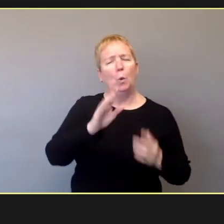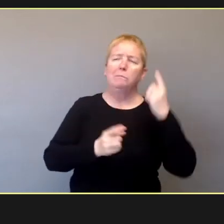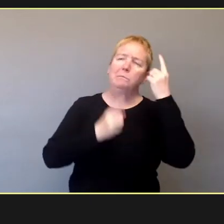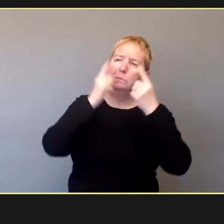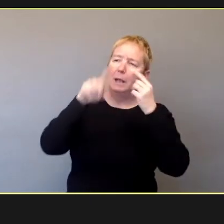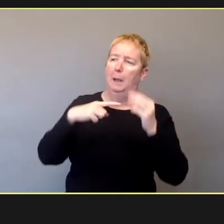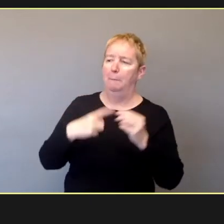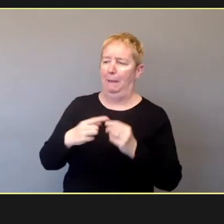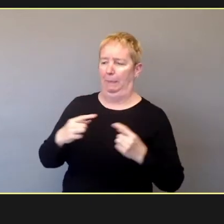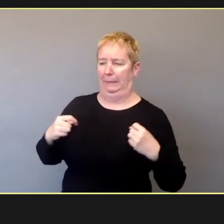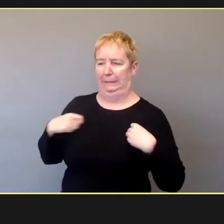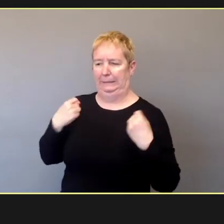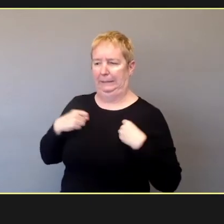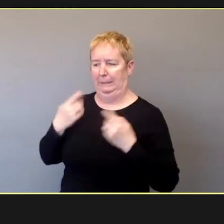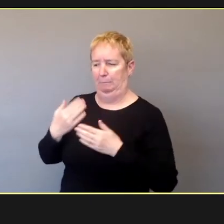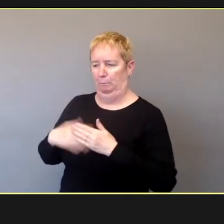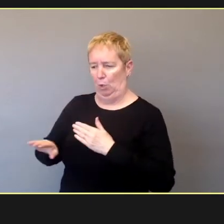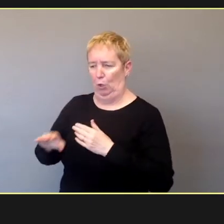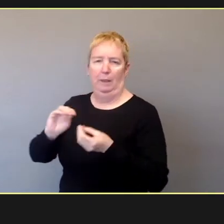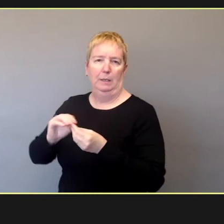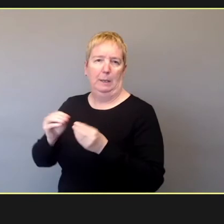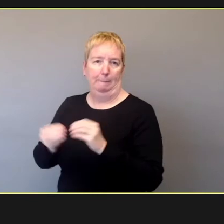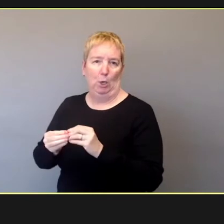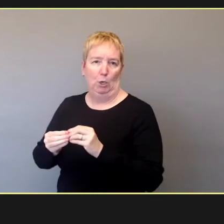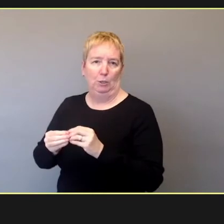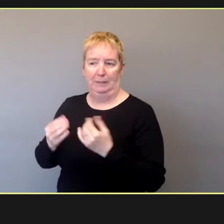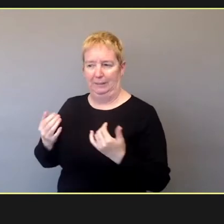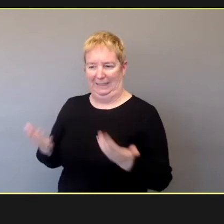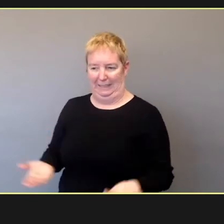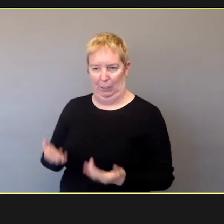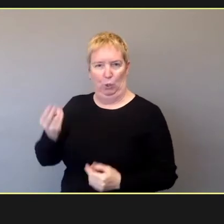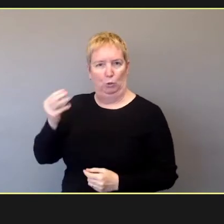And do you think the pandemic has impacted the